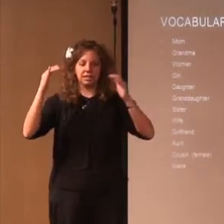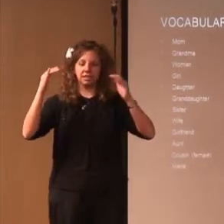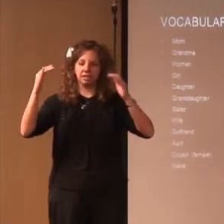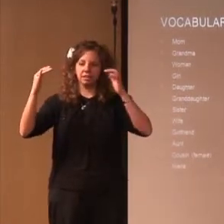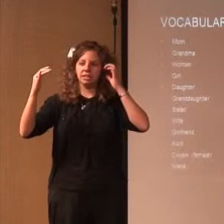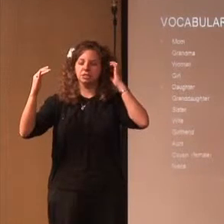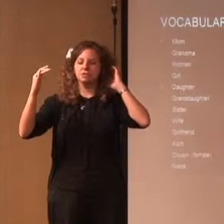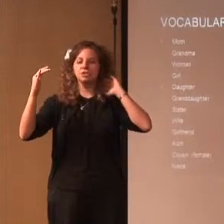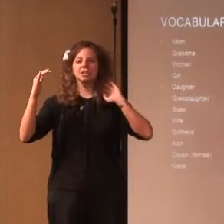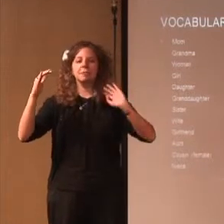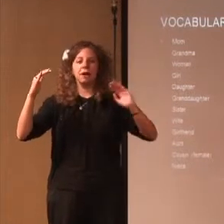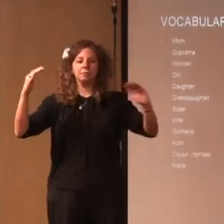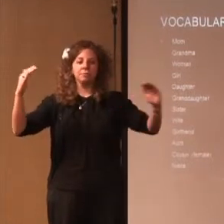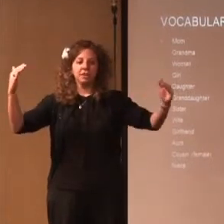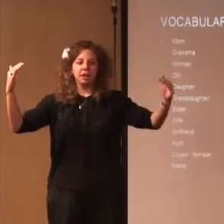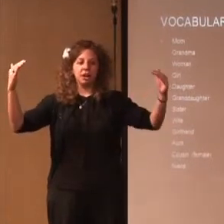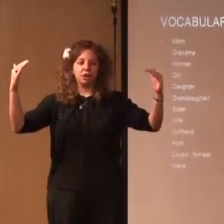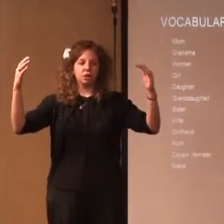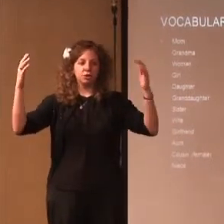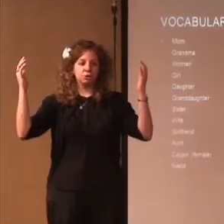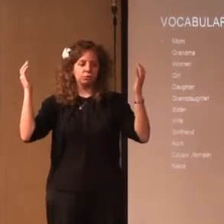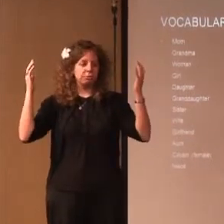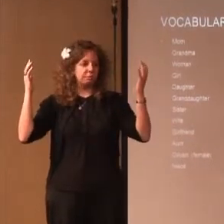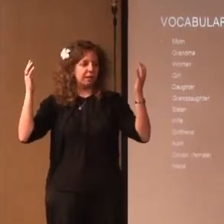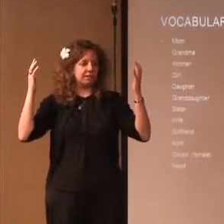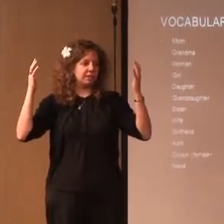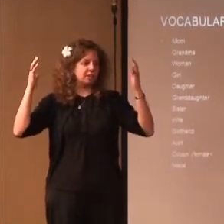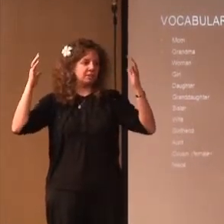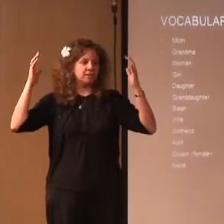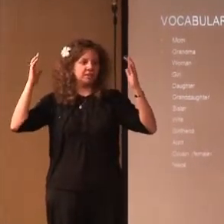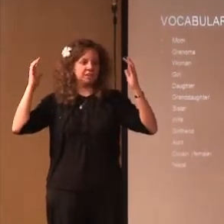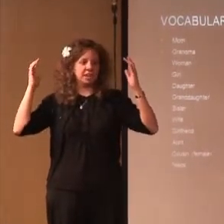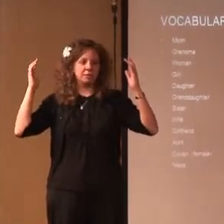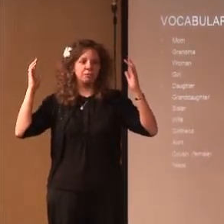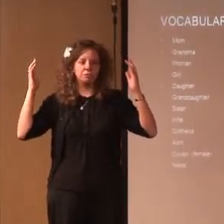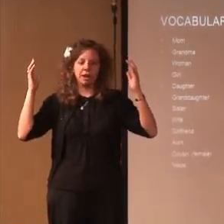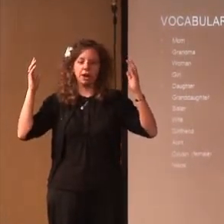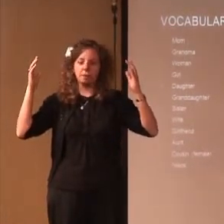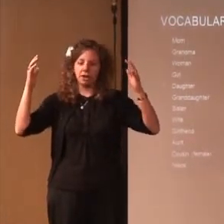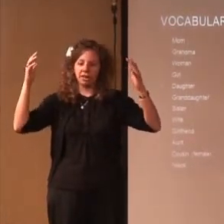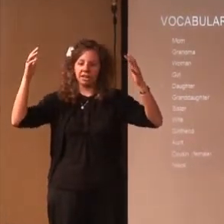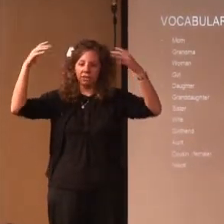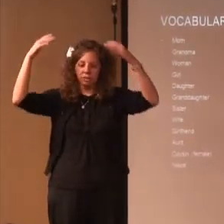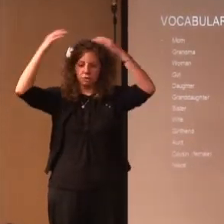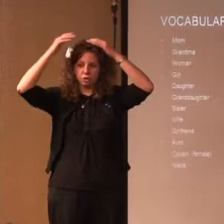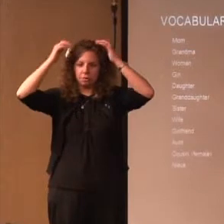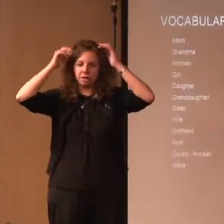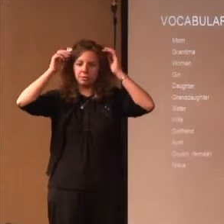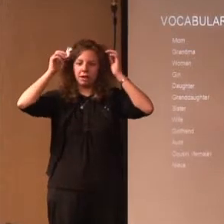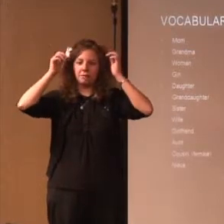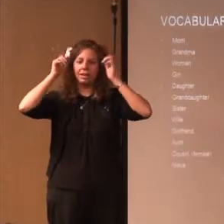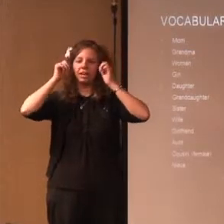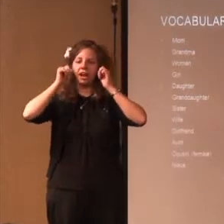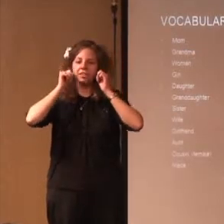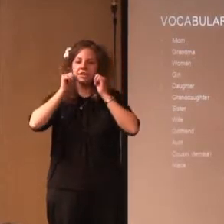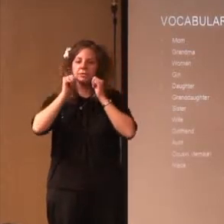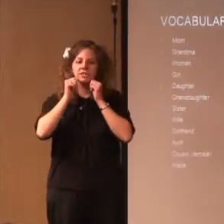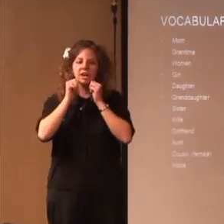see it clearly. So if you think about a girl who back then in the day would wear a bonnet. So the bonnet would come here and then it would